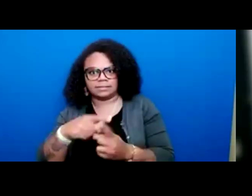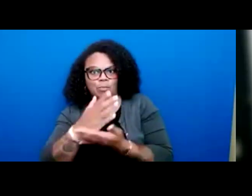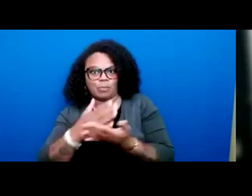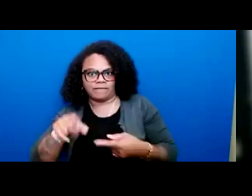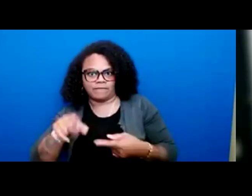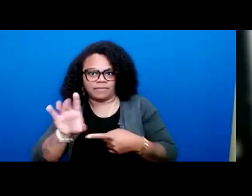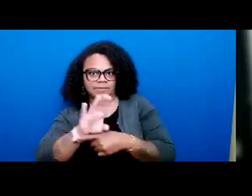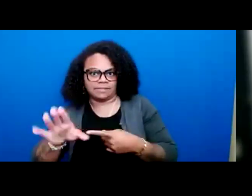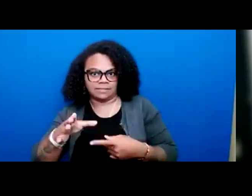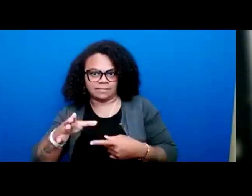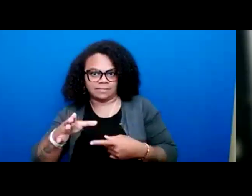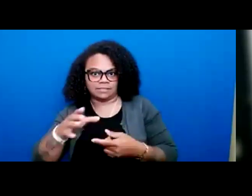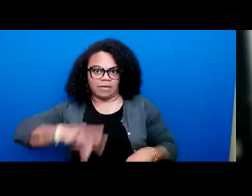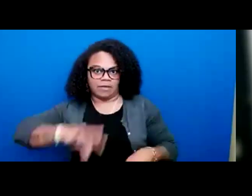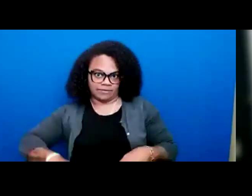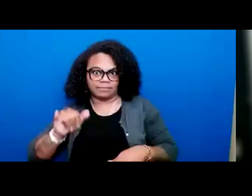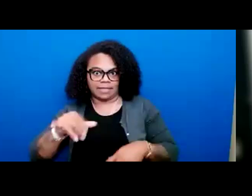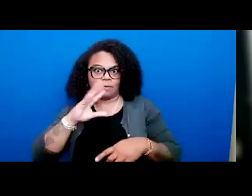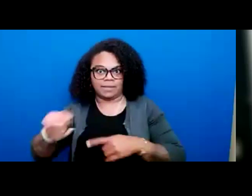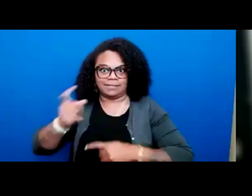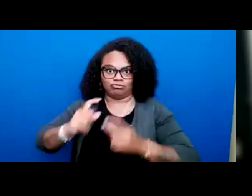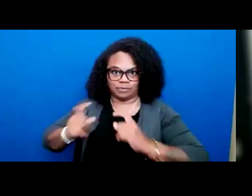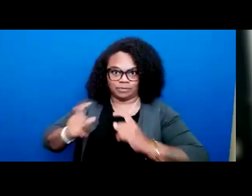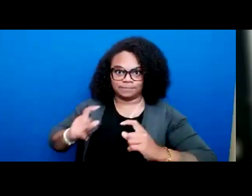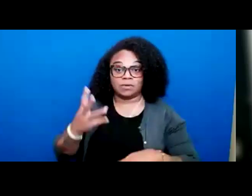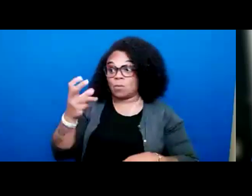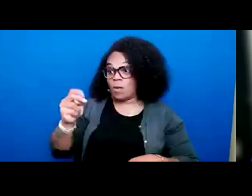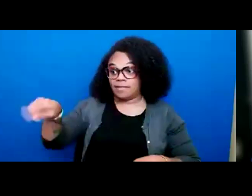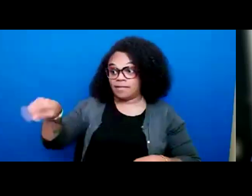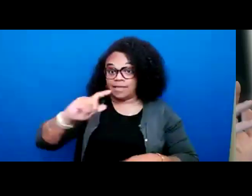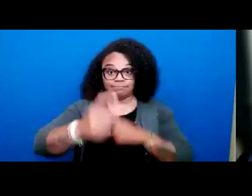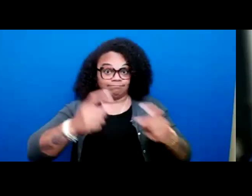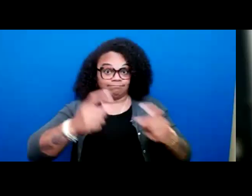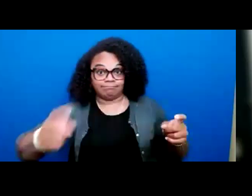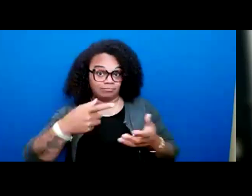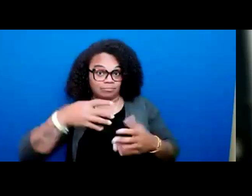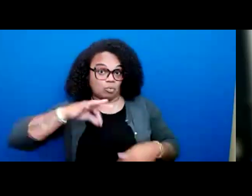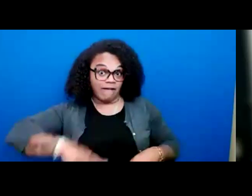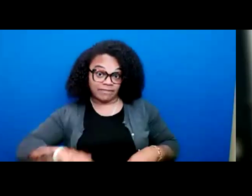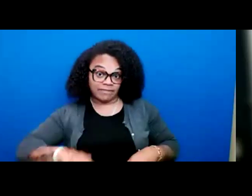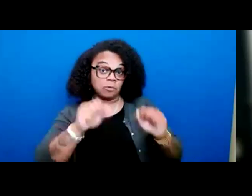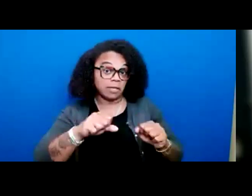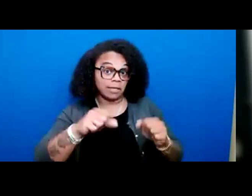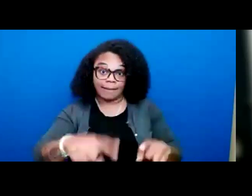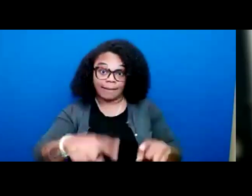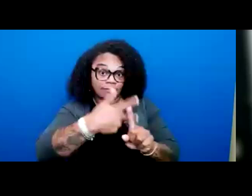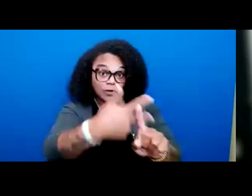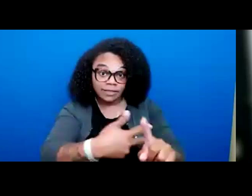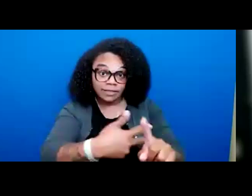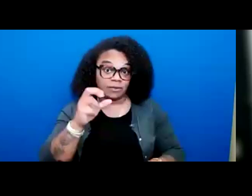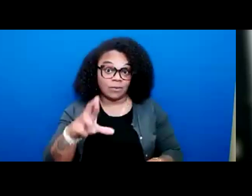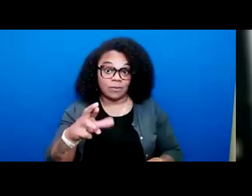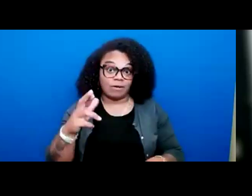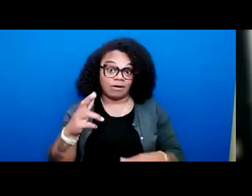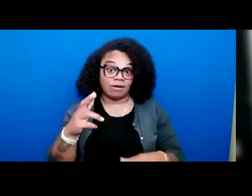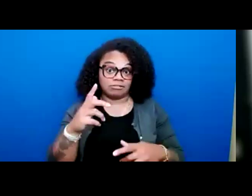get distributed. And whenever those profits get distributed, it could be quarterly, it could be, whenever I want, and it could be just at the